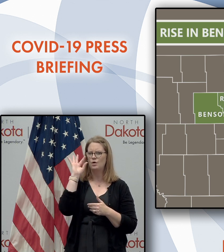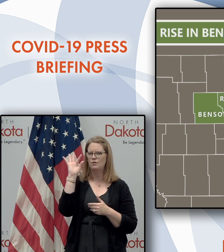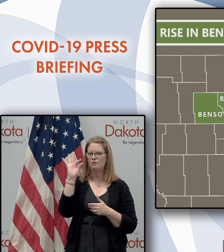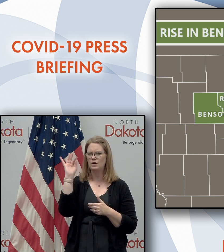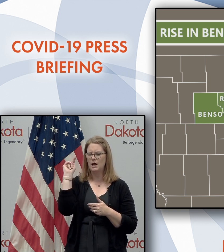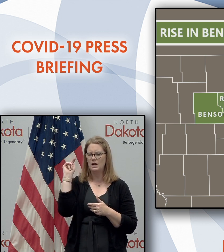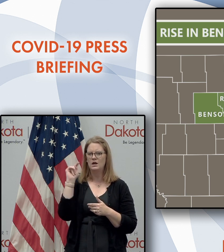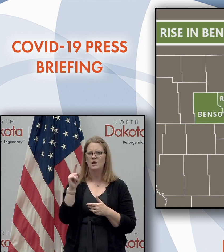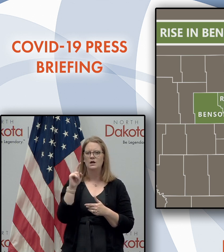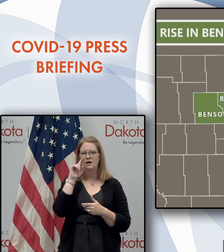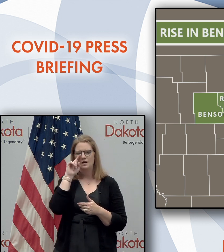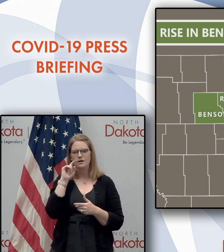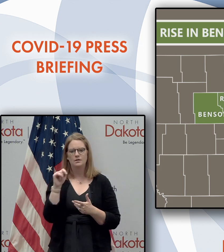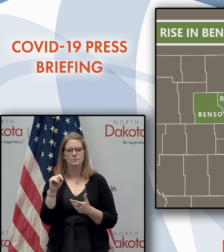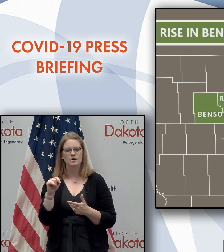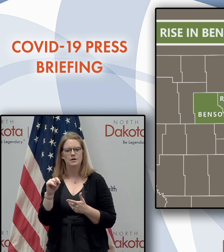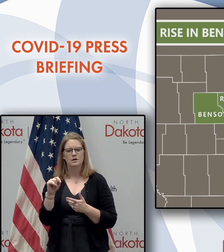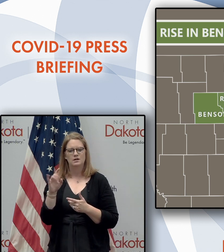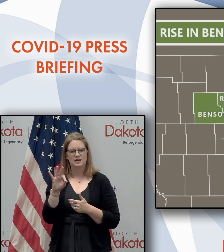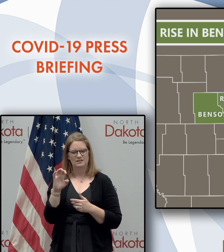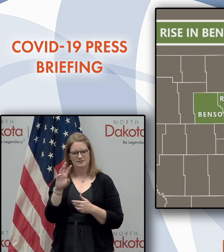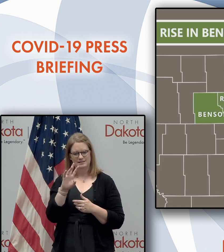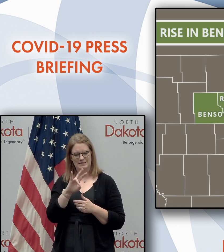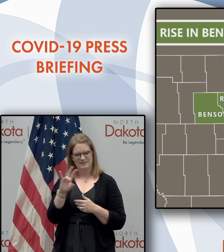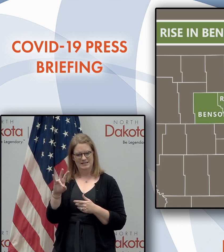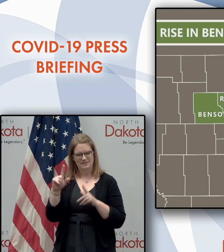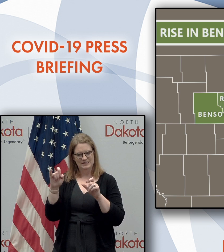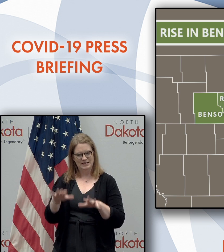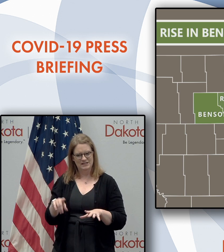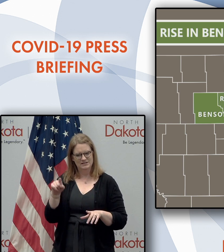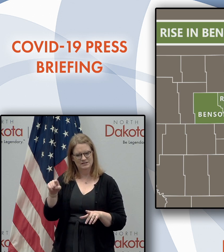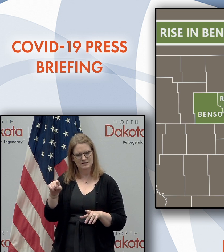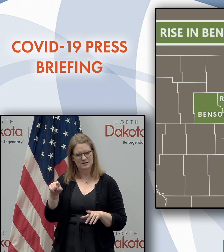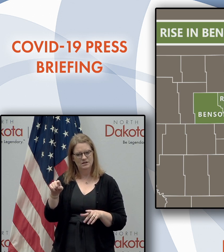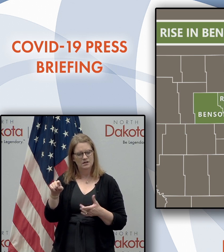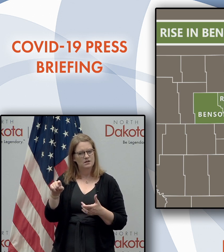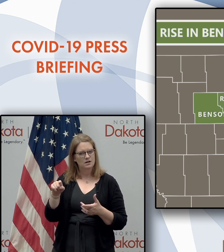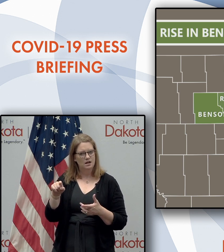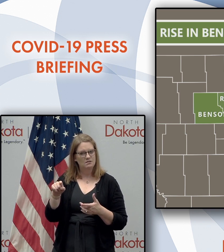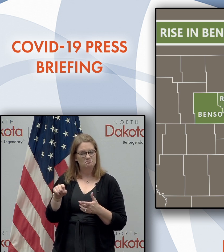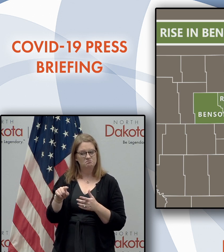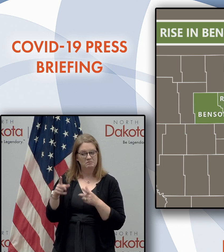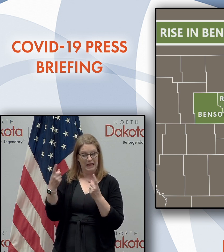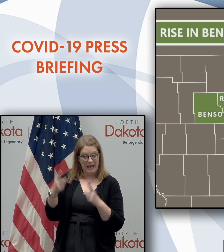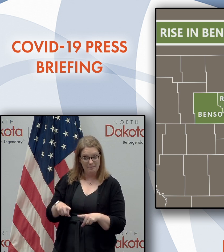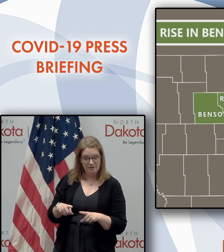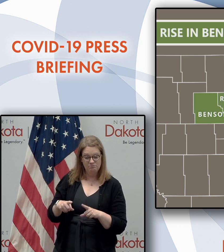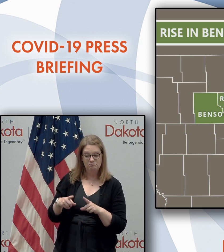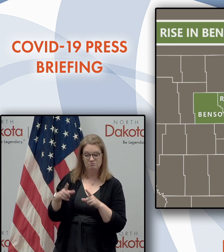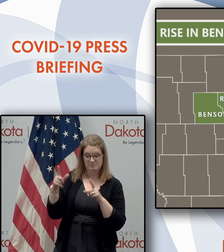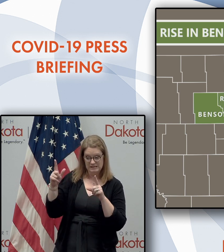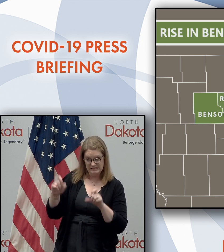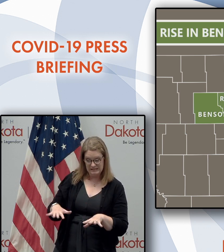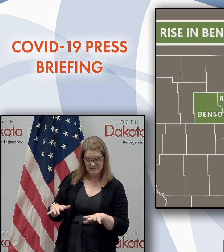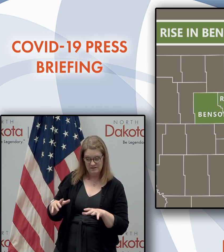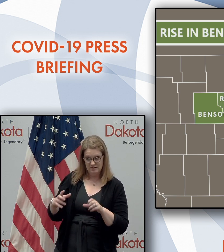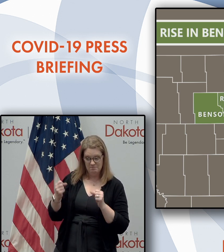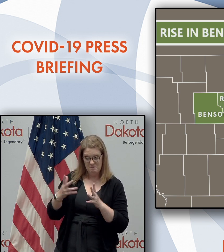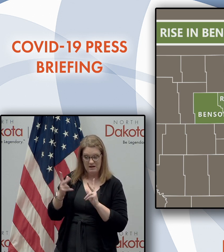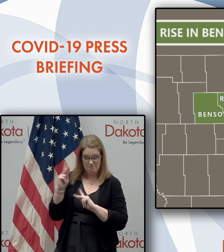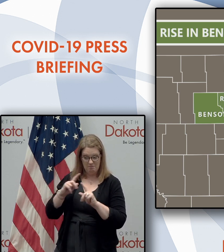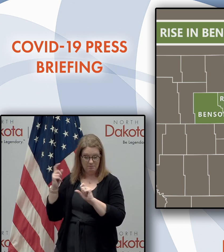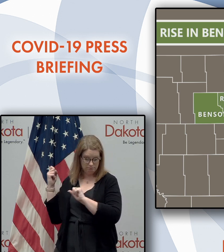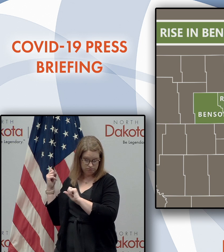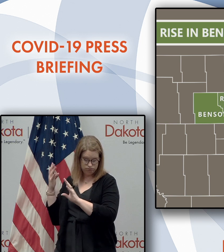977 tests completed. When we do these large testing events, we do tend to identify people that may have been